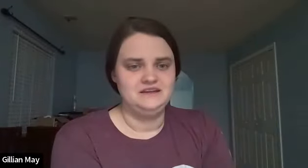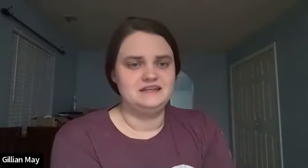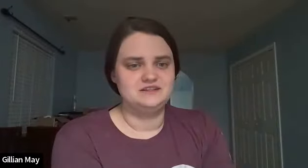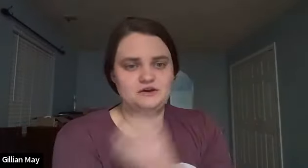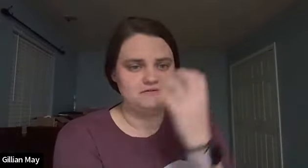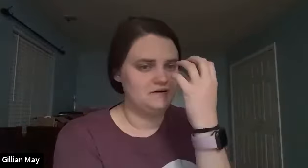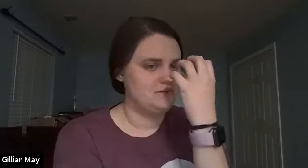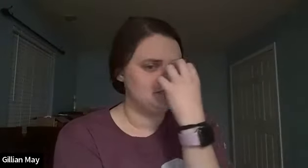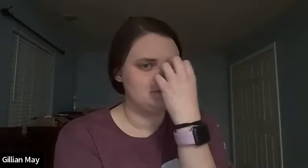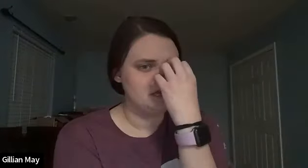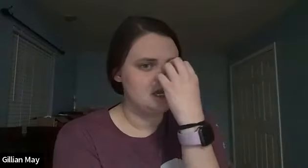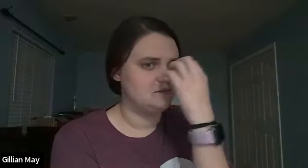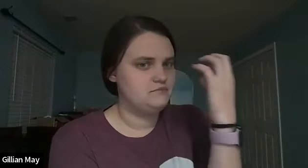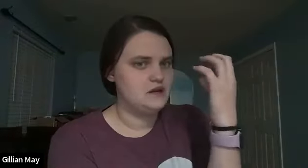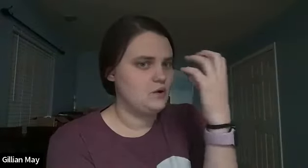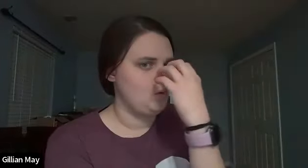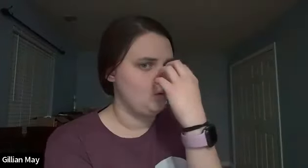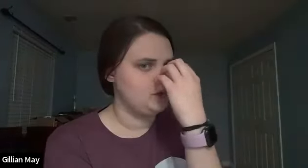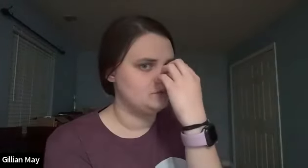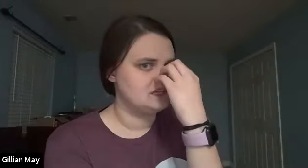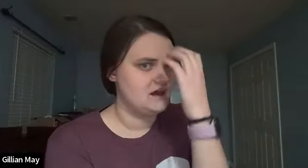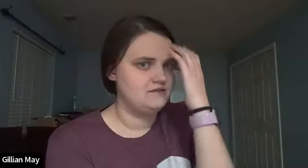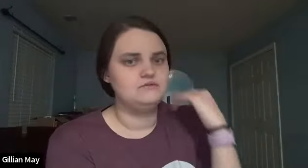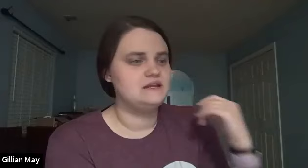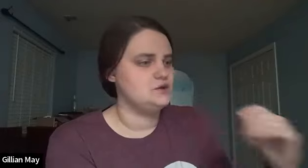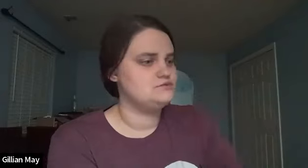And so very much the big old nose I got, little red nose.